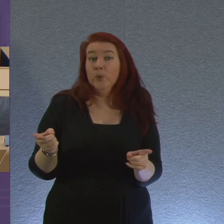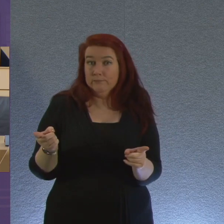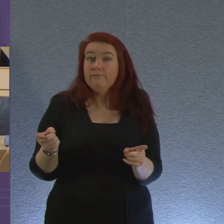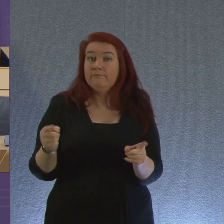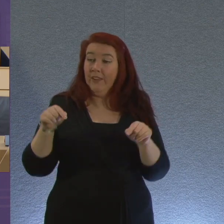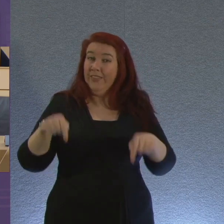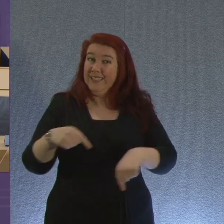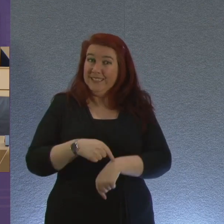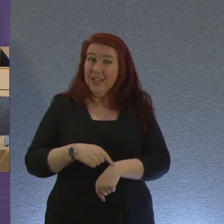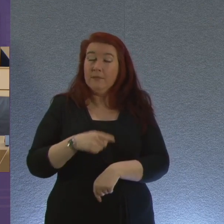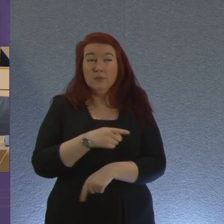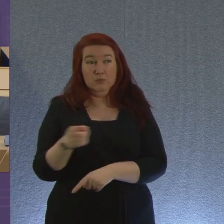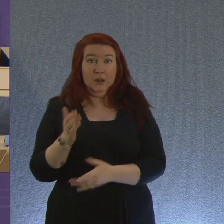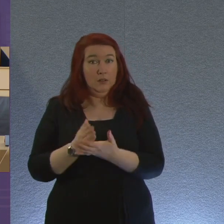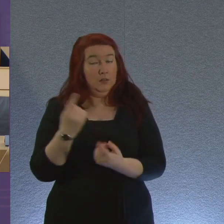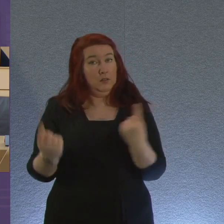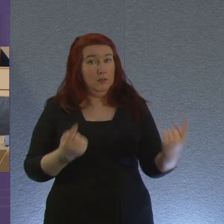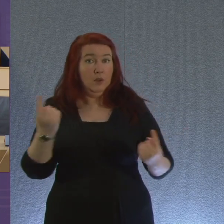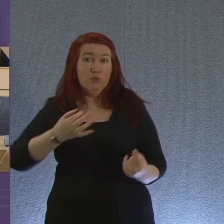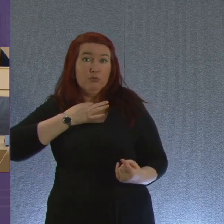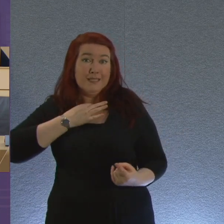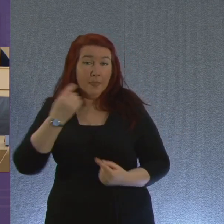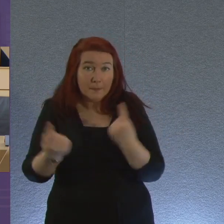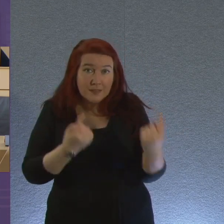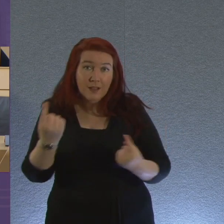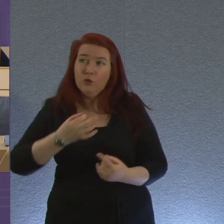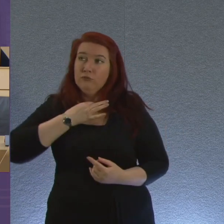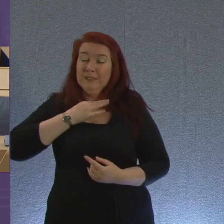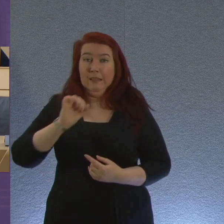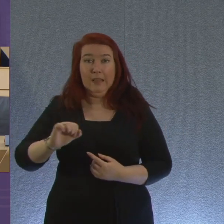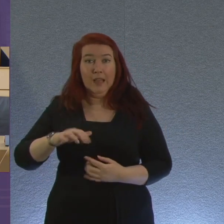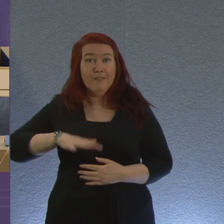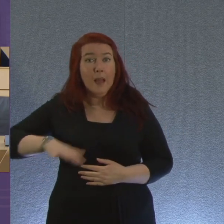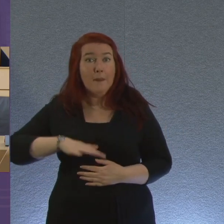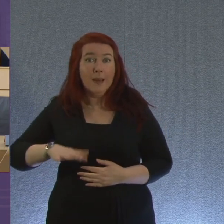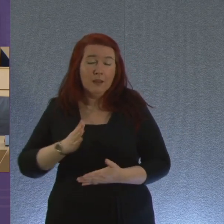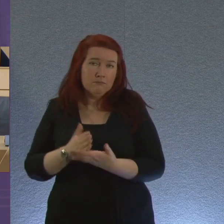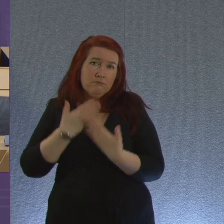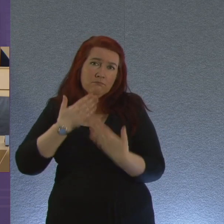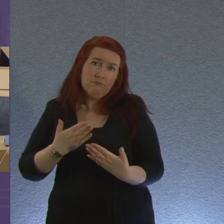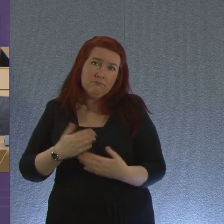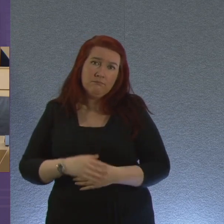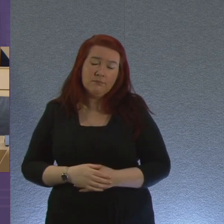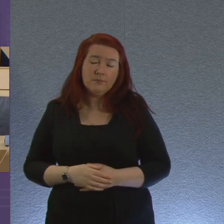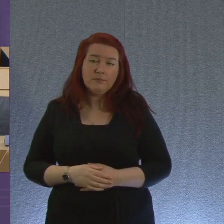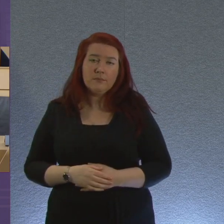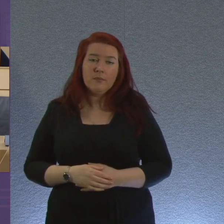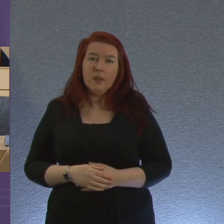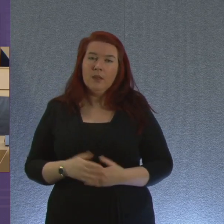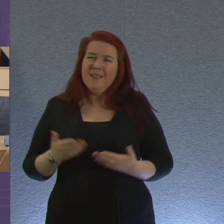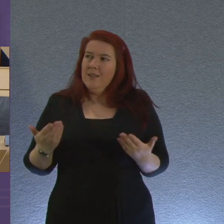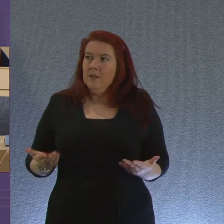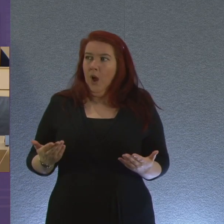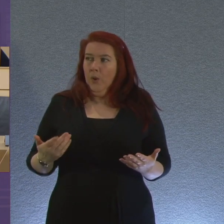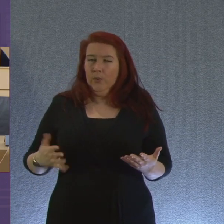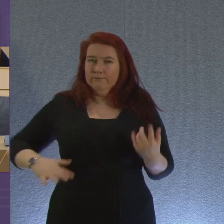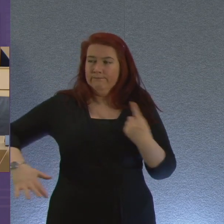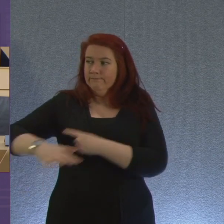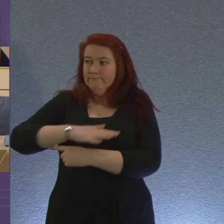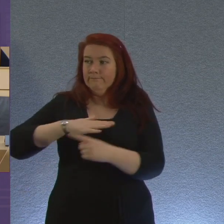are all putting themselves and their families on the line. We are facing something that none of us